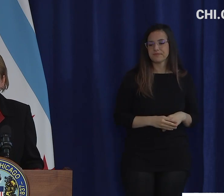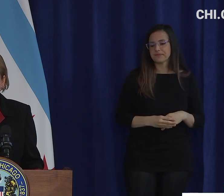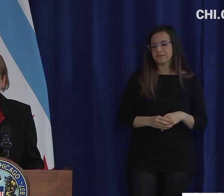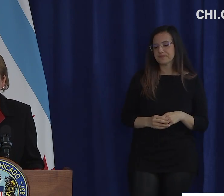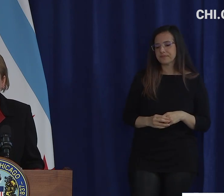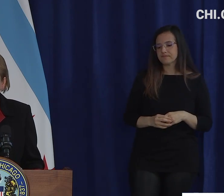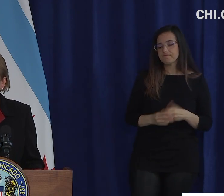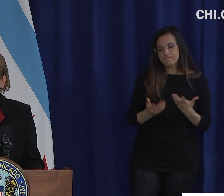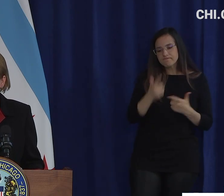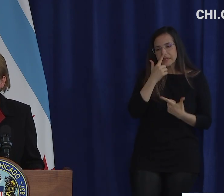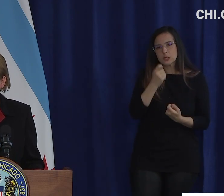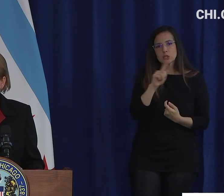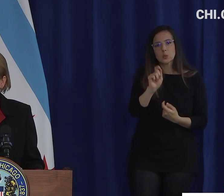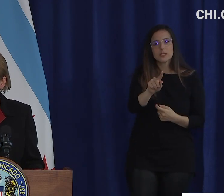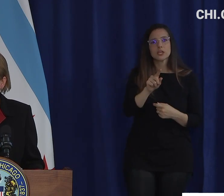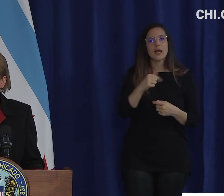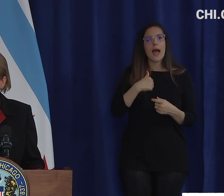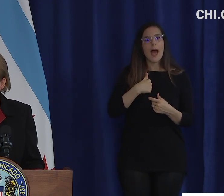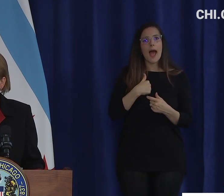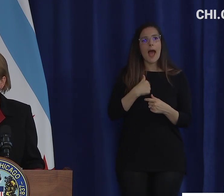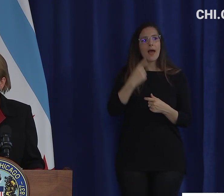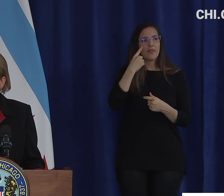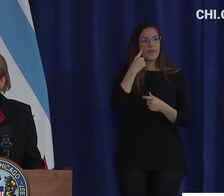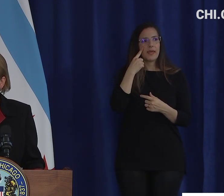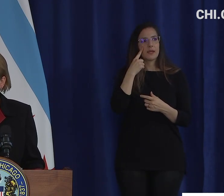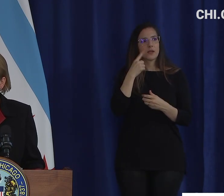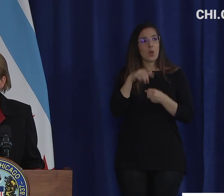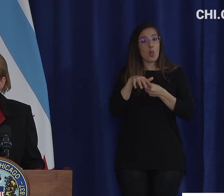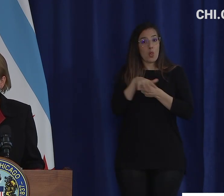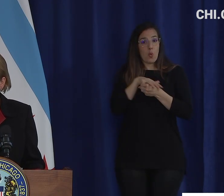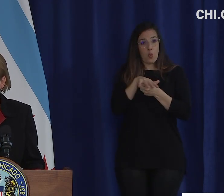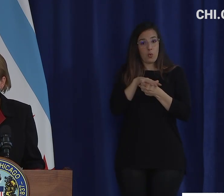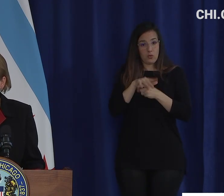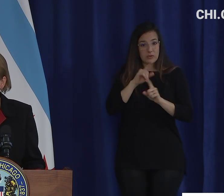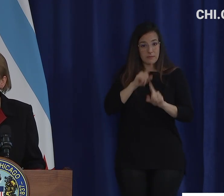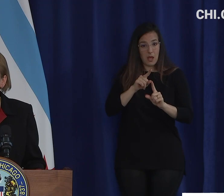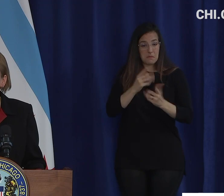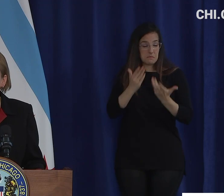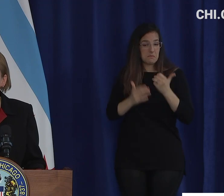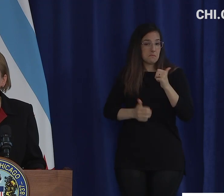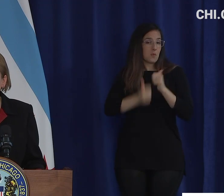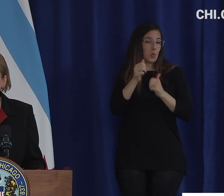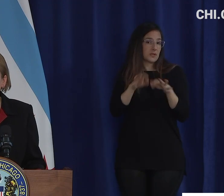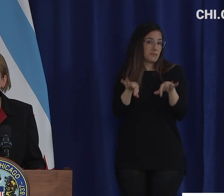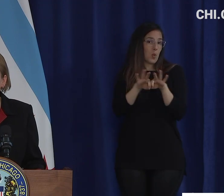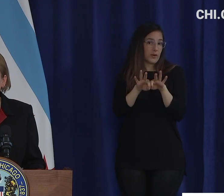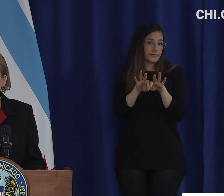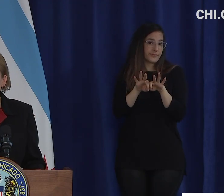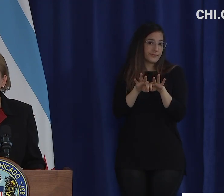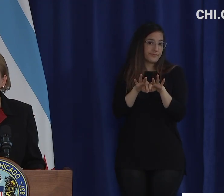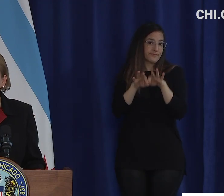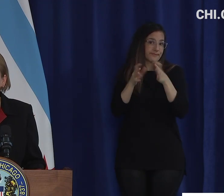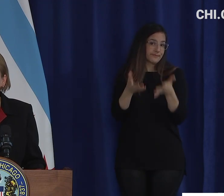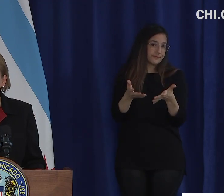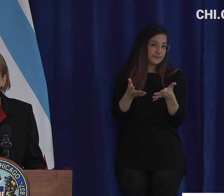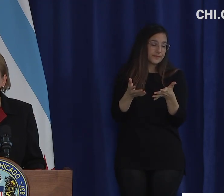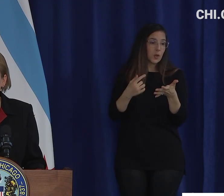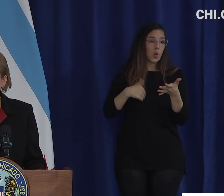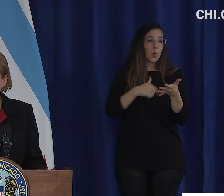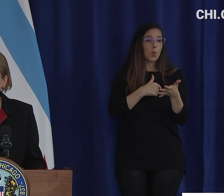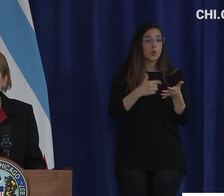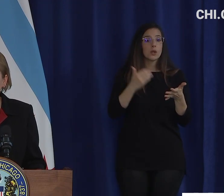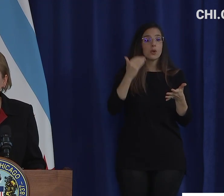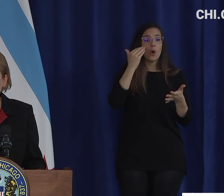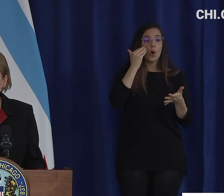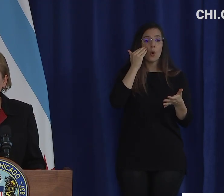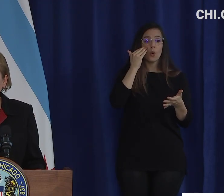think that local responses are probably the most important thing here. We know that there